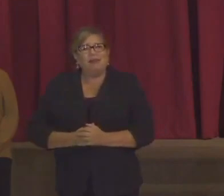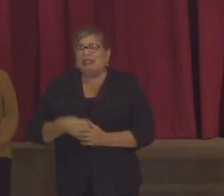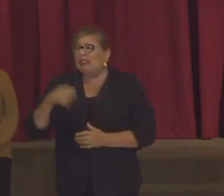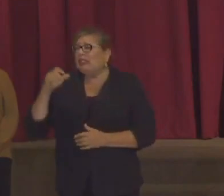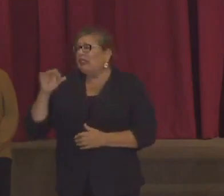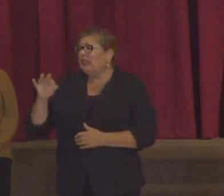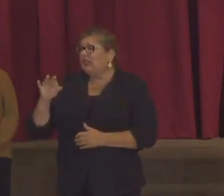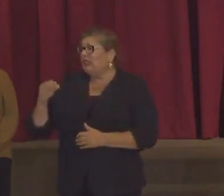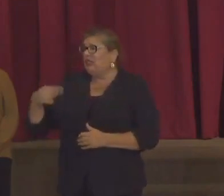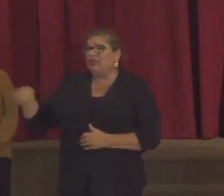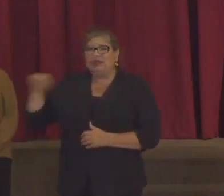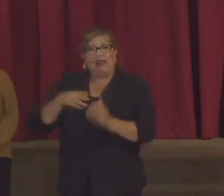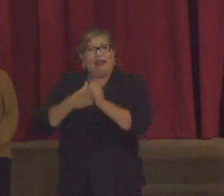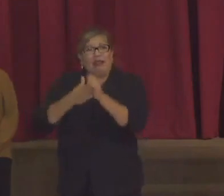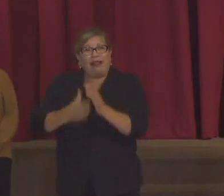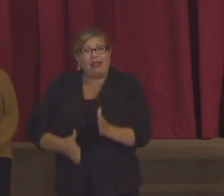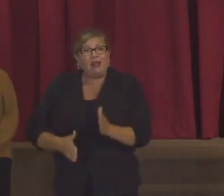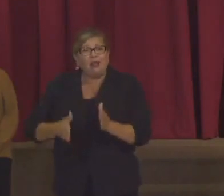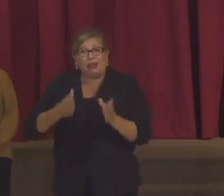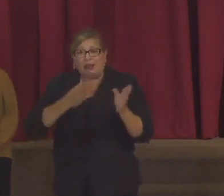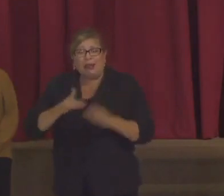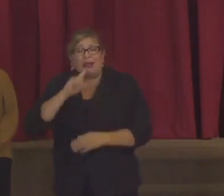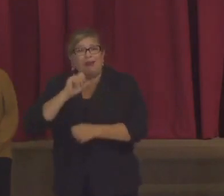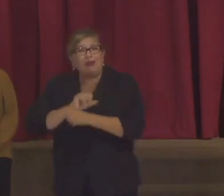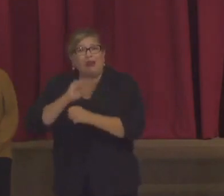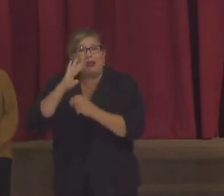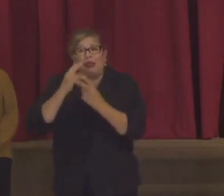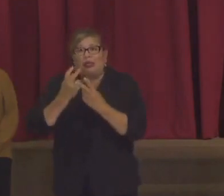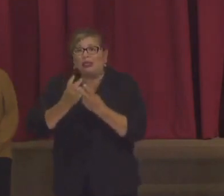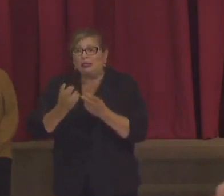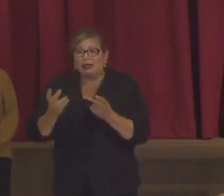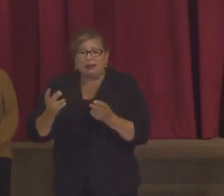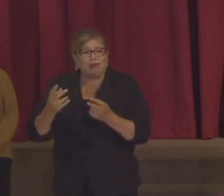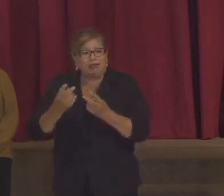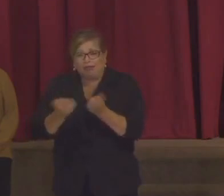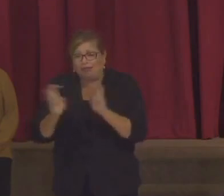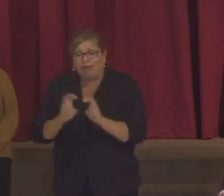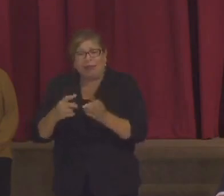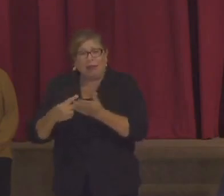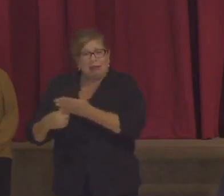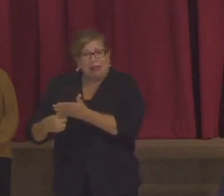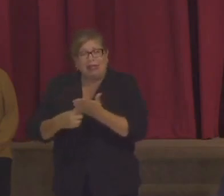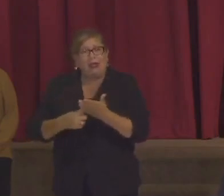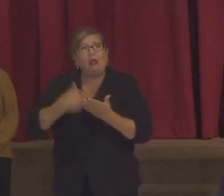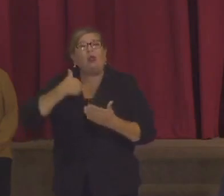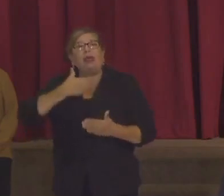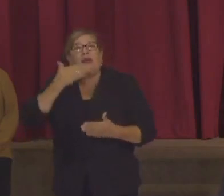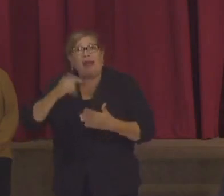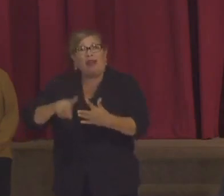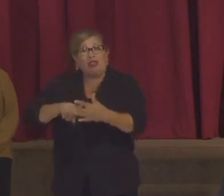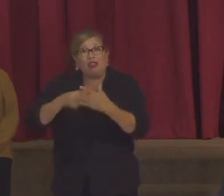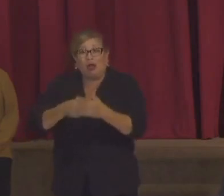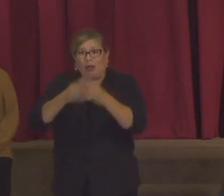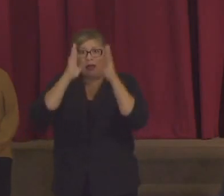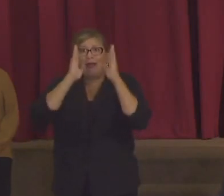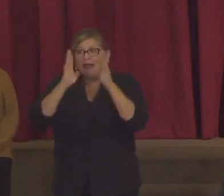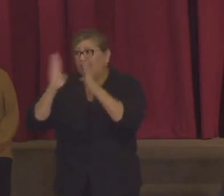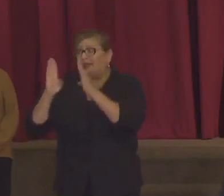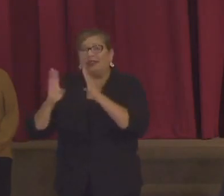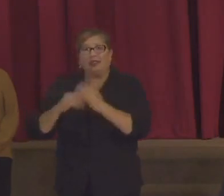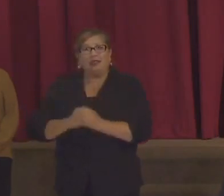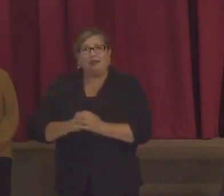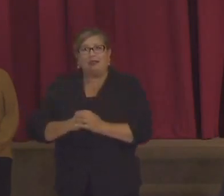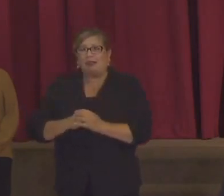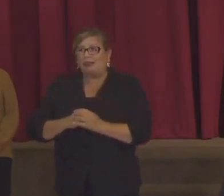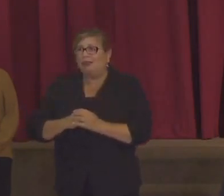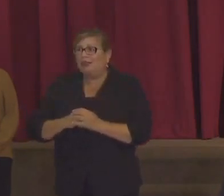just this moment, but the moments in front of us, we better start listening. We better start hearing people.